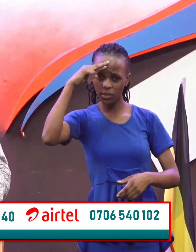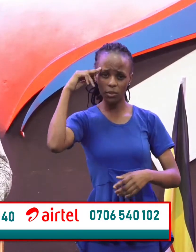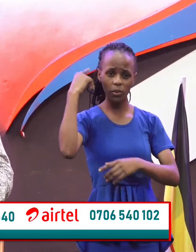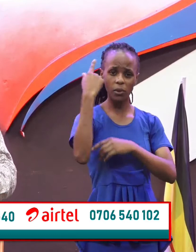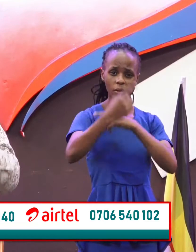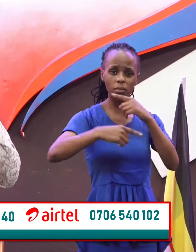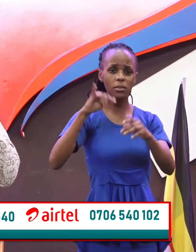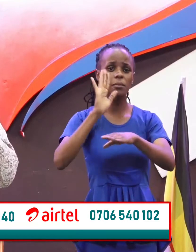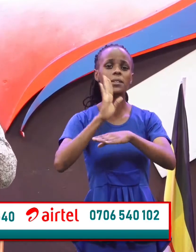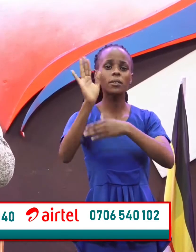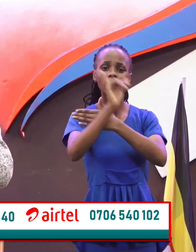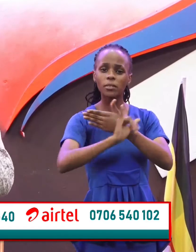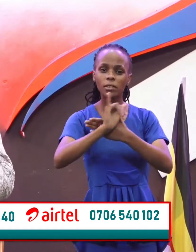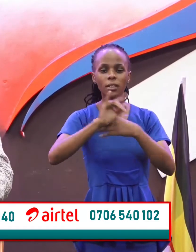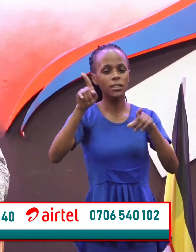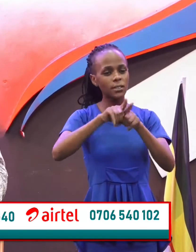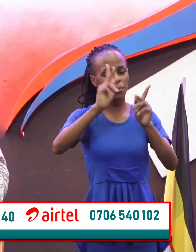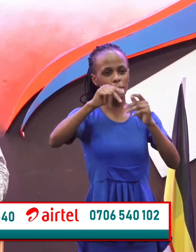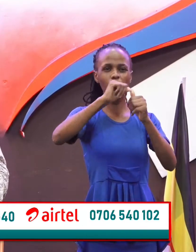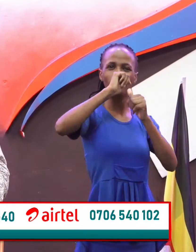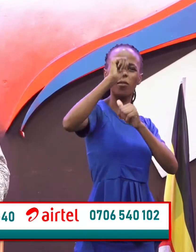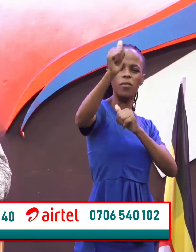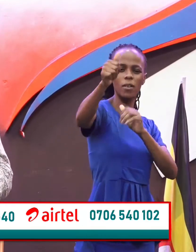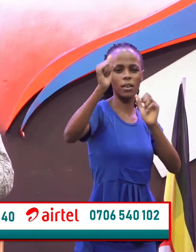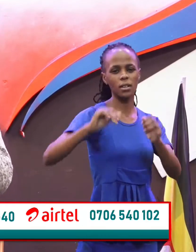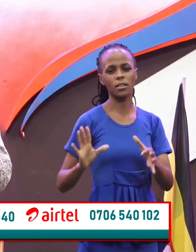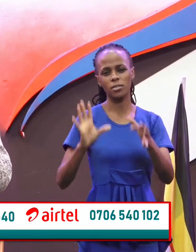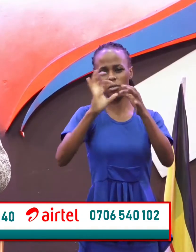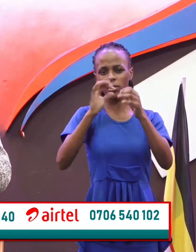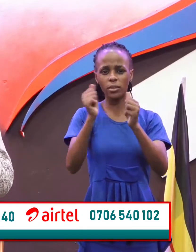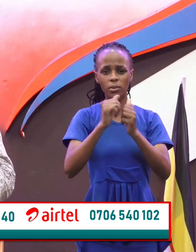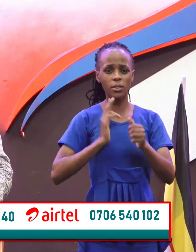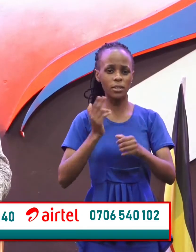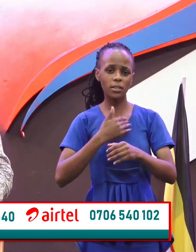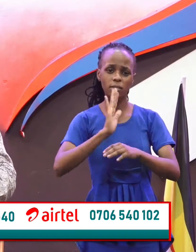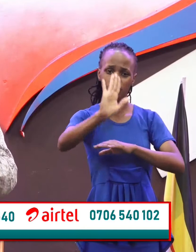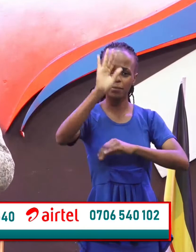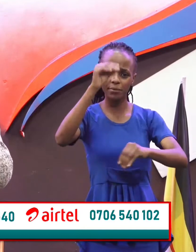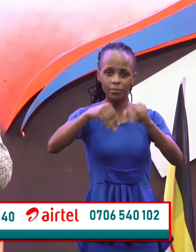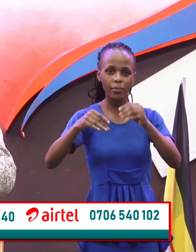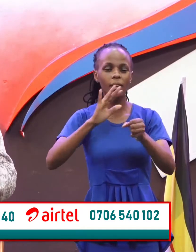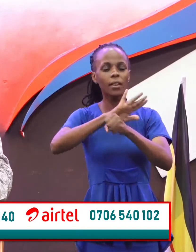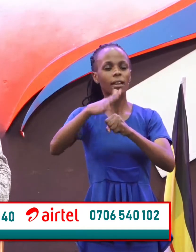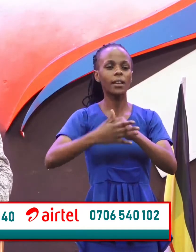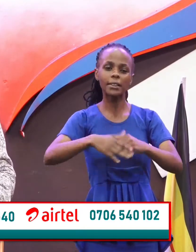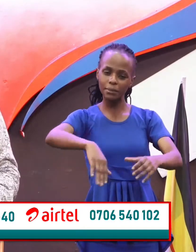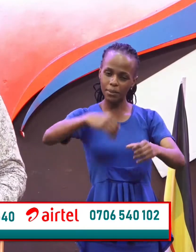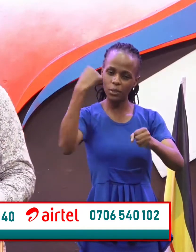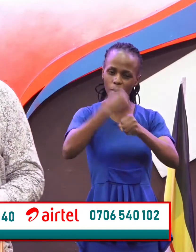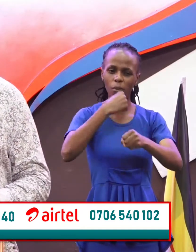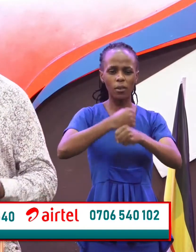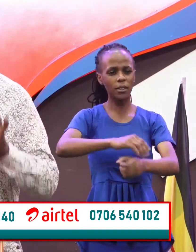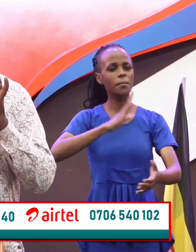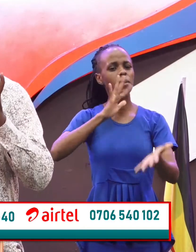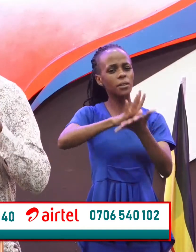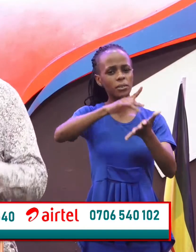reason as to why we still honor, the reason as to why you who are distant, your offering has met this work, Lord. The Lord